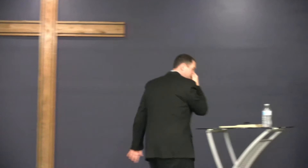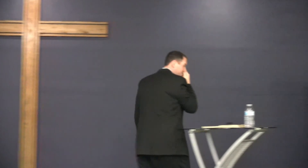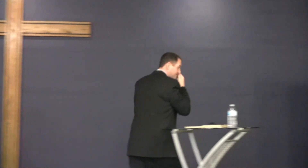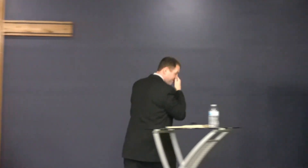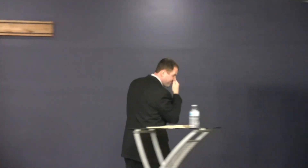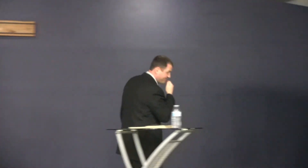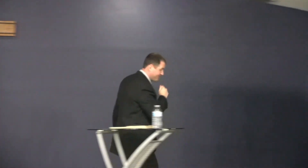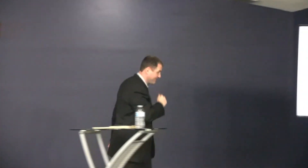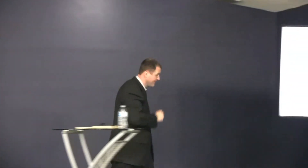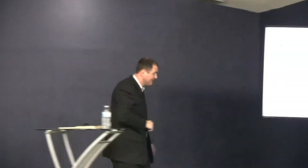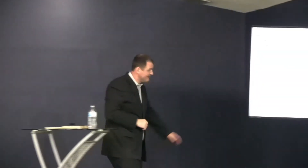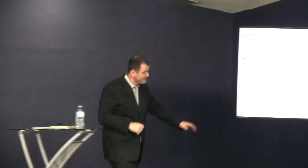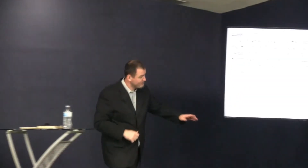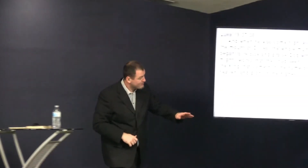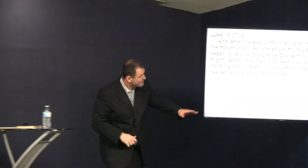Notice some of the words here.